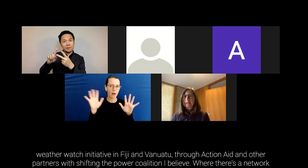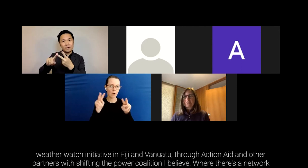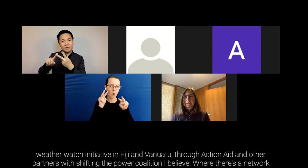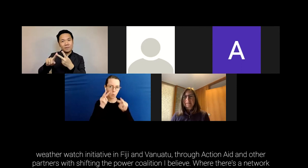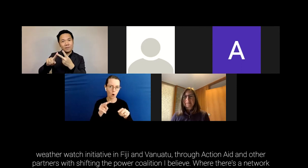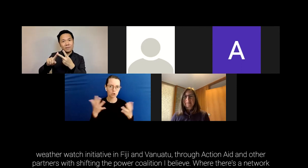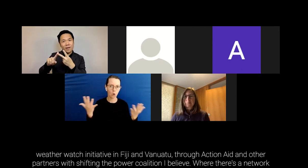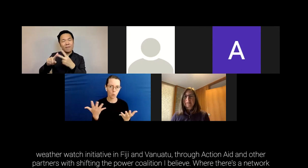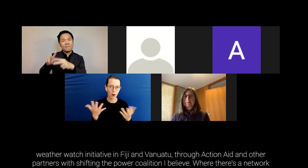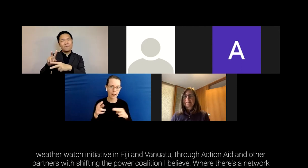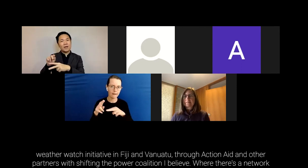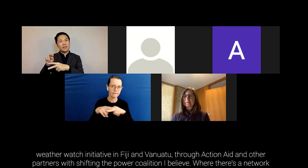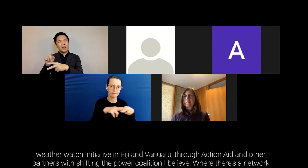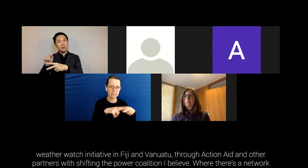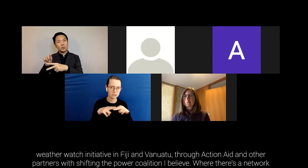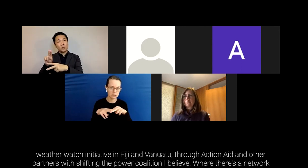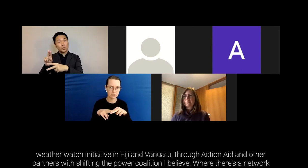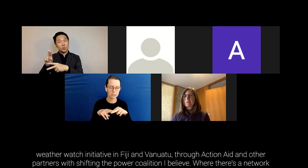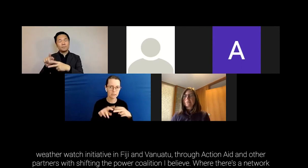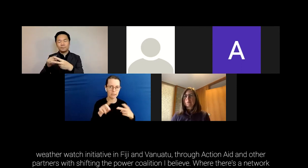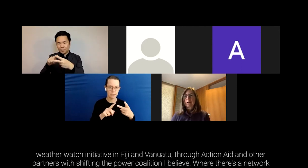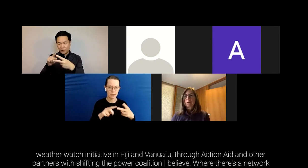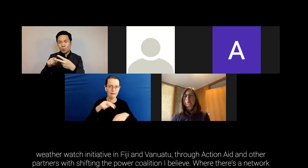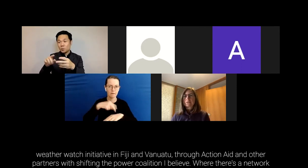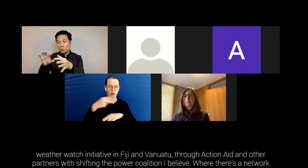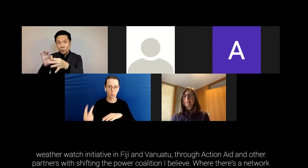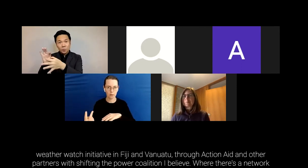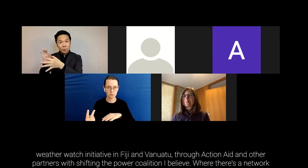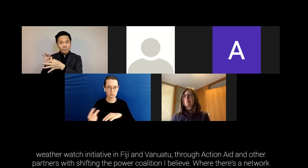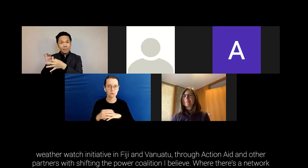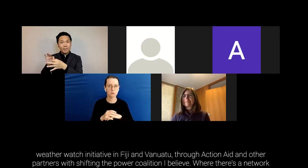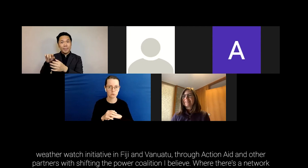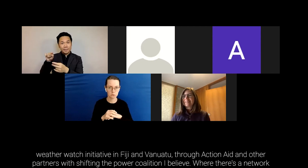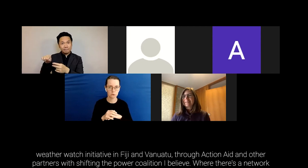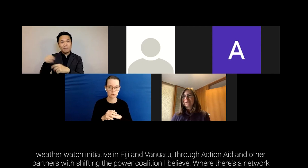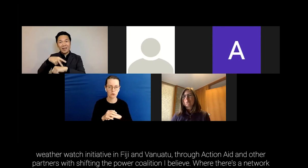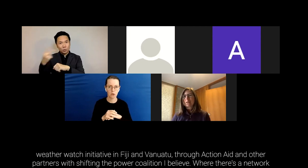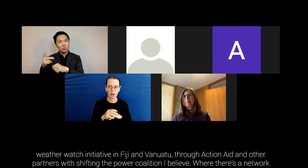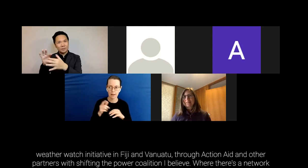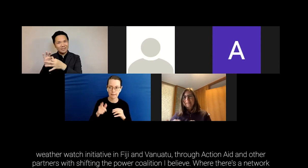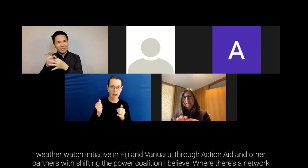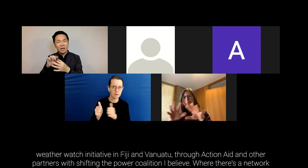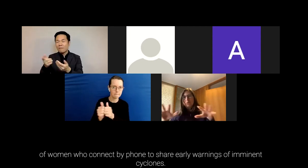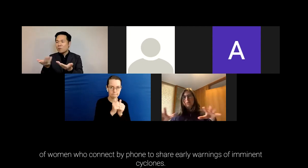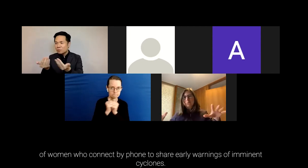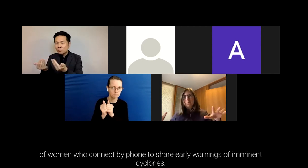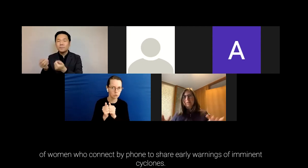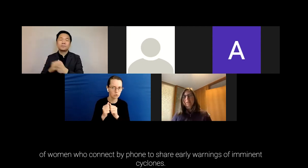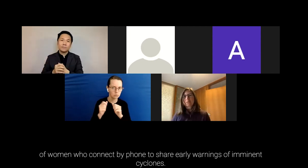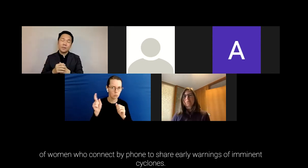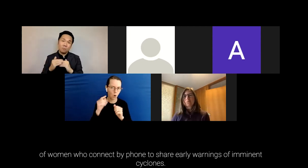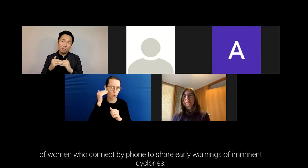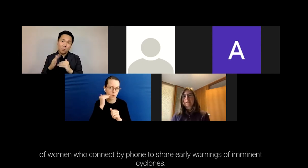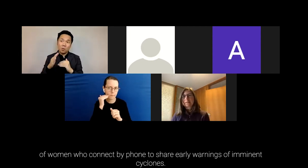through ActionAid and other partners, Shifting the Power Coalition, I believe, where there's a network of